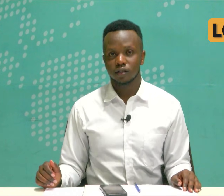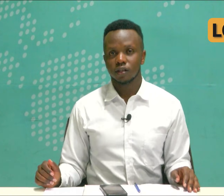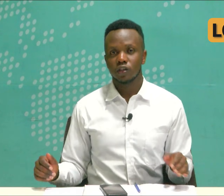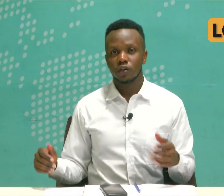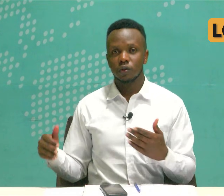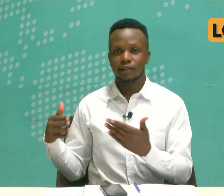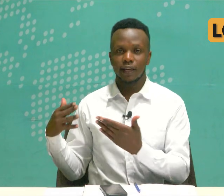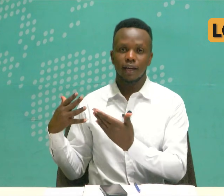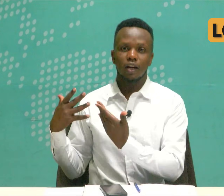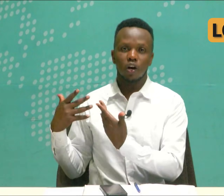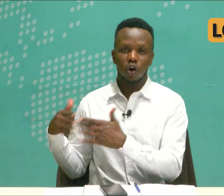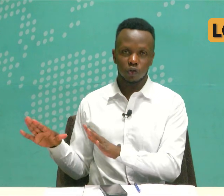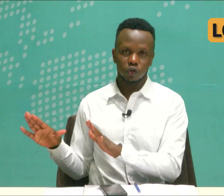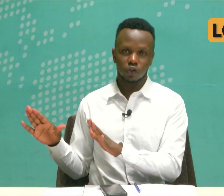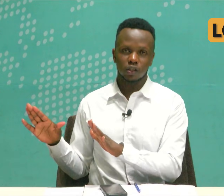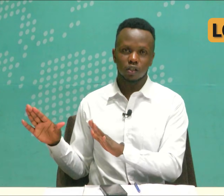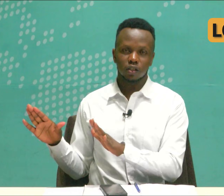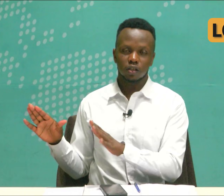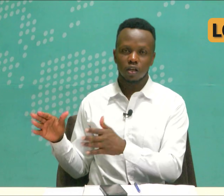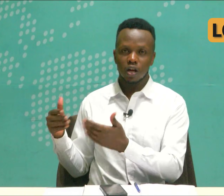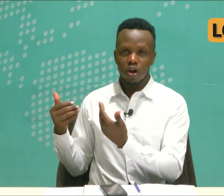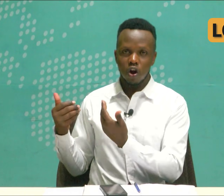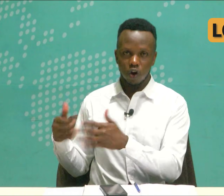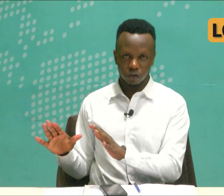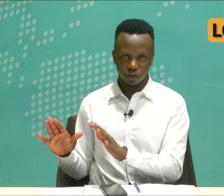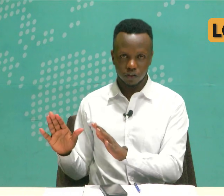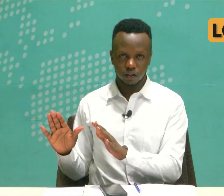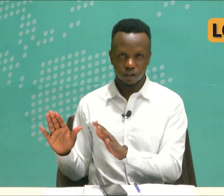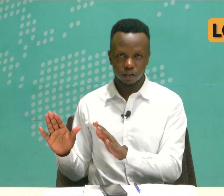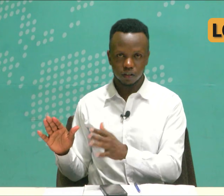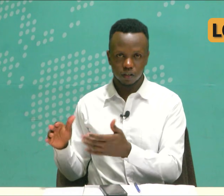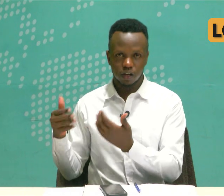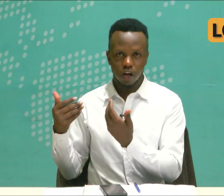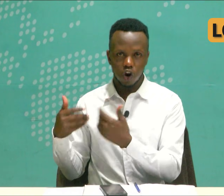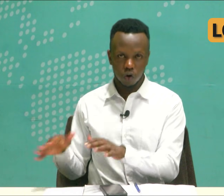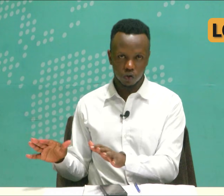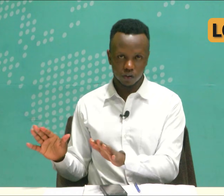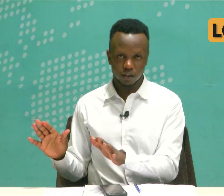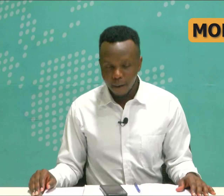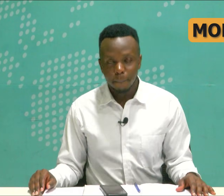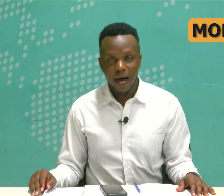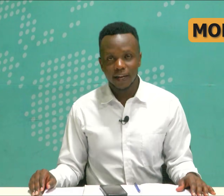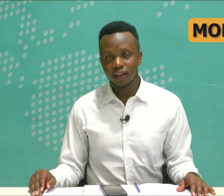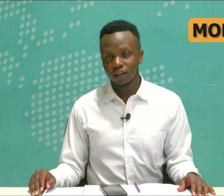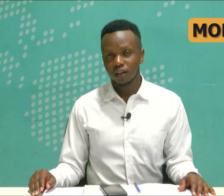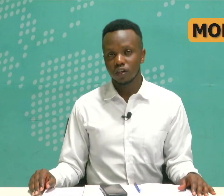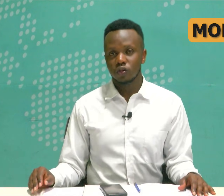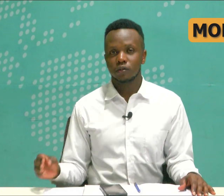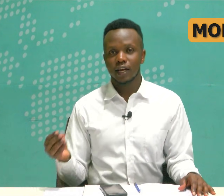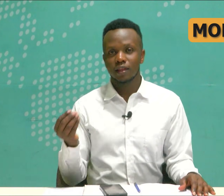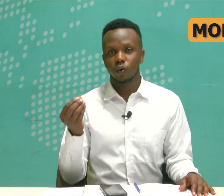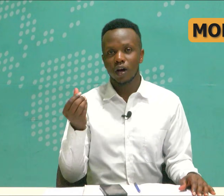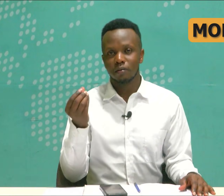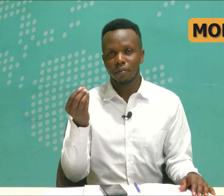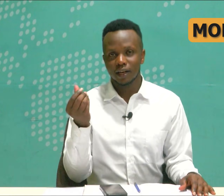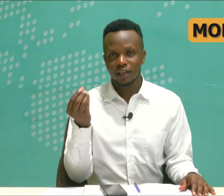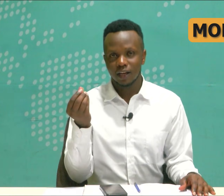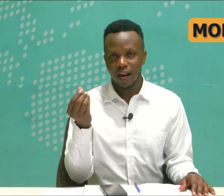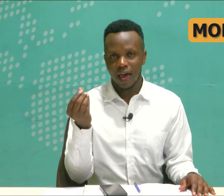you say loss, loss, loss. Money, you sign the word money like